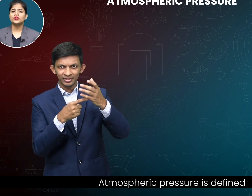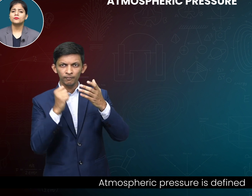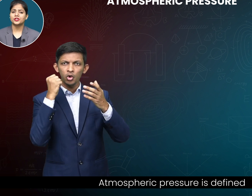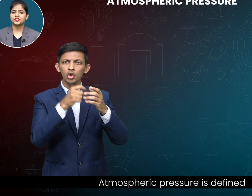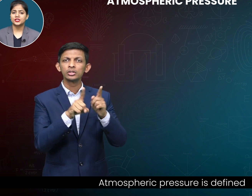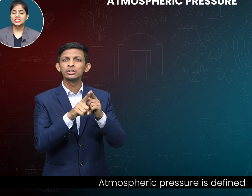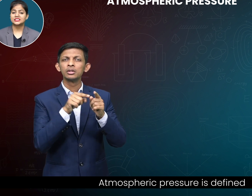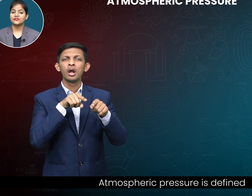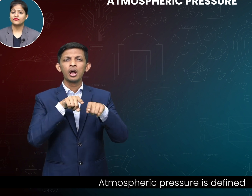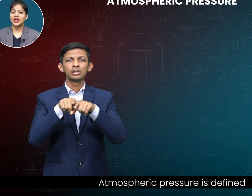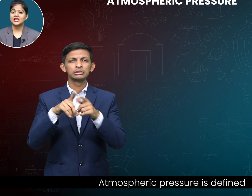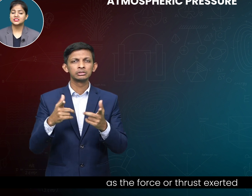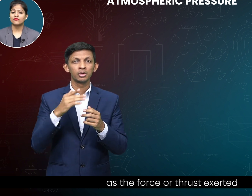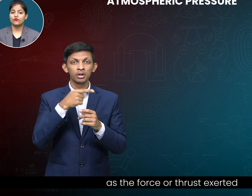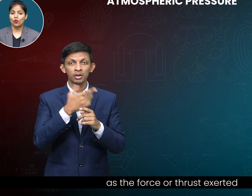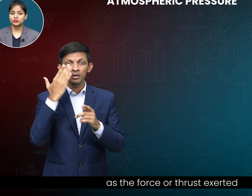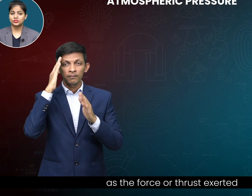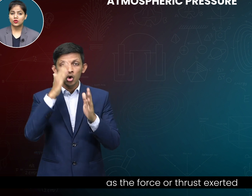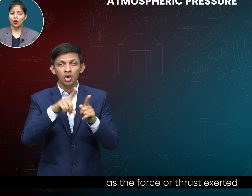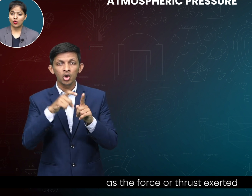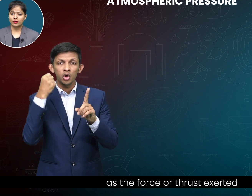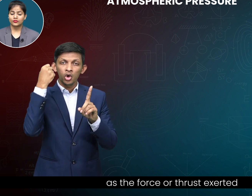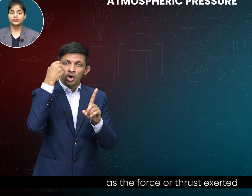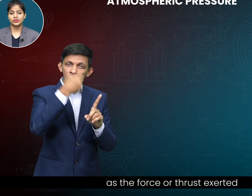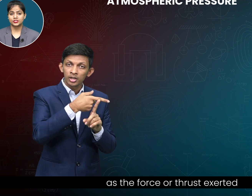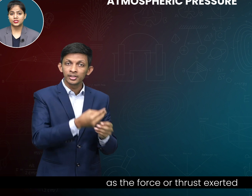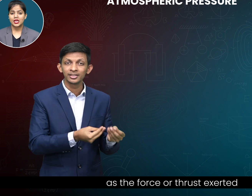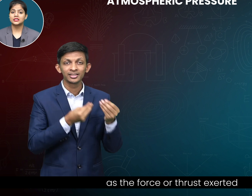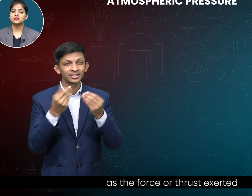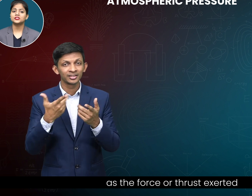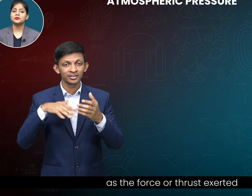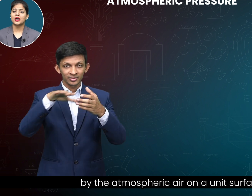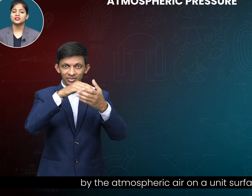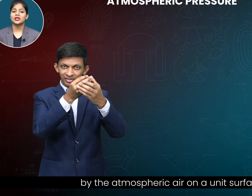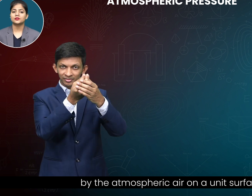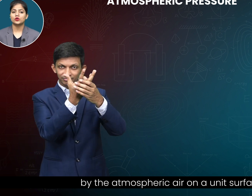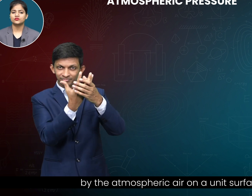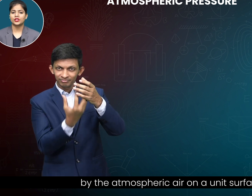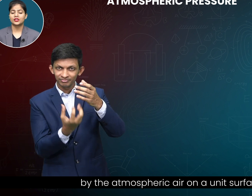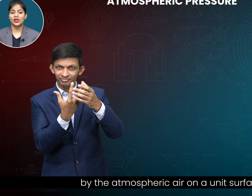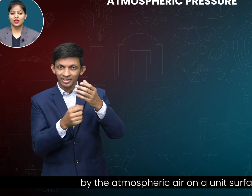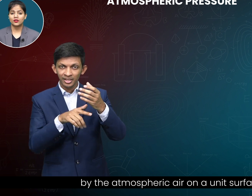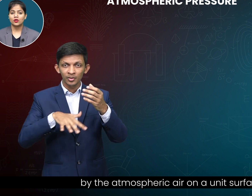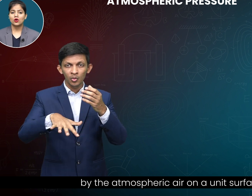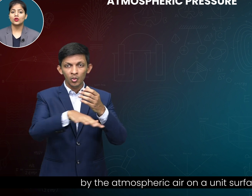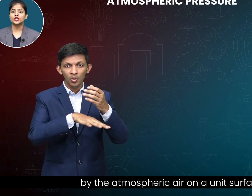Atmospheric pressure is defined as the force or thrust exerted by the atmospheric air on a